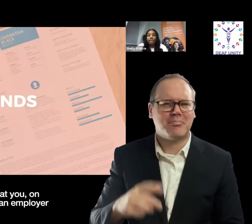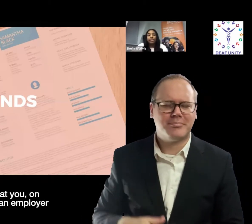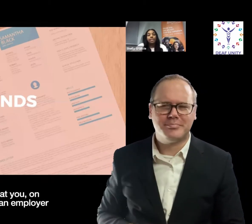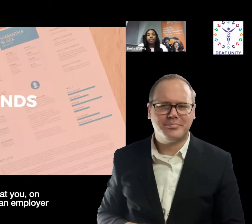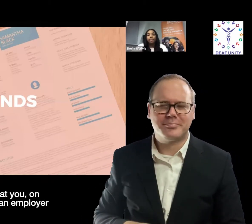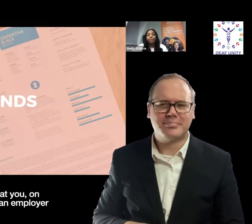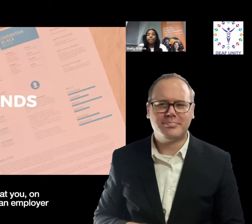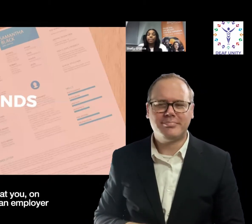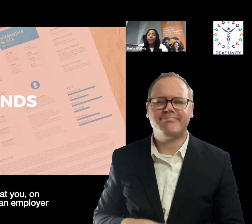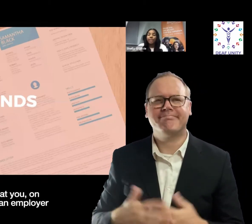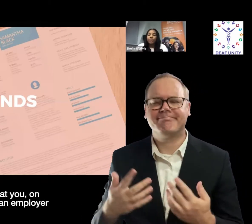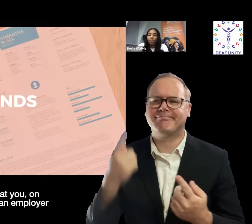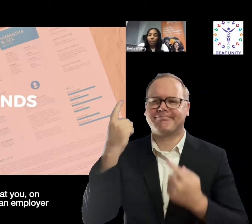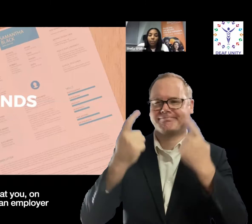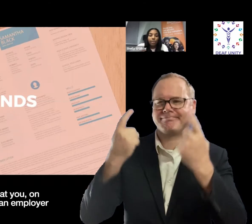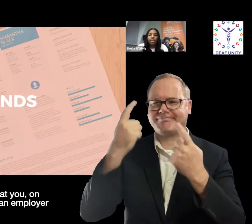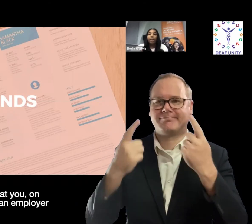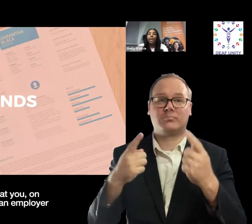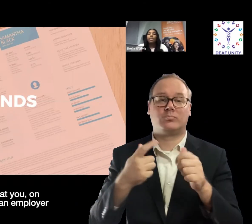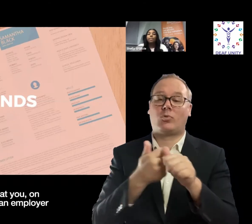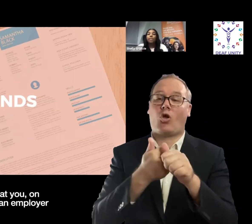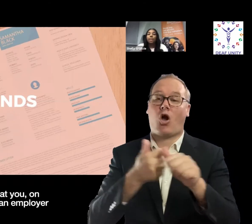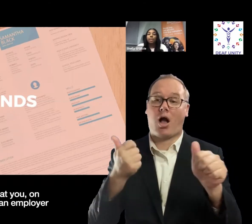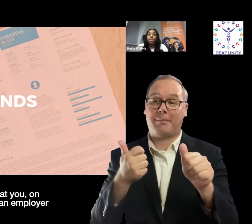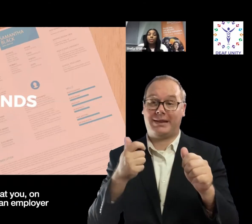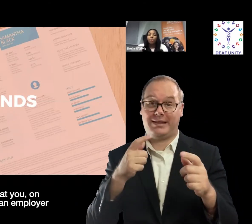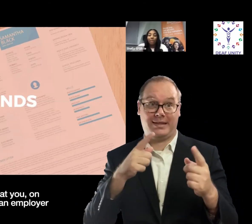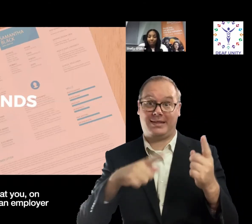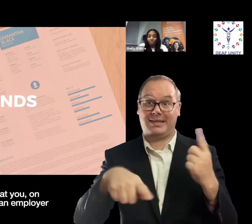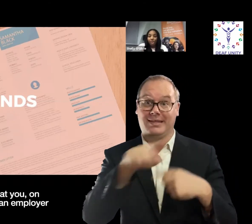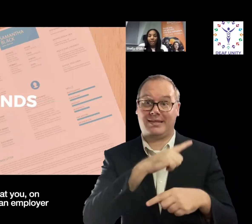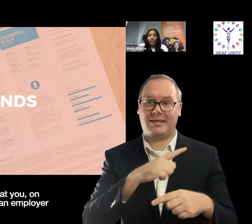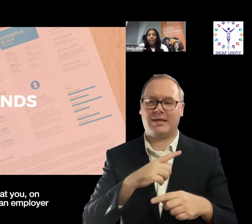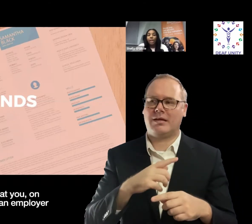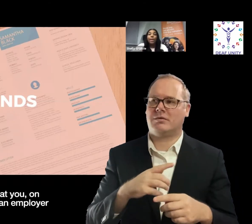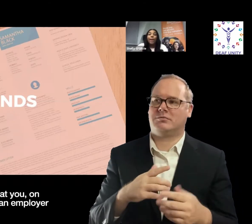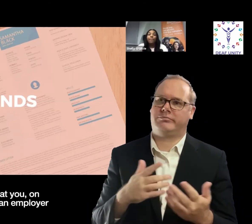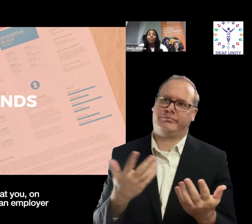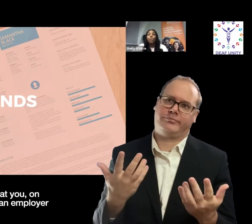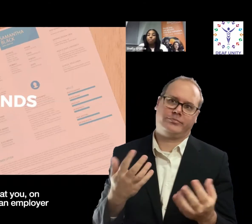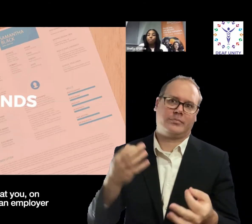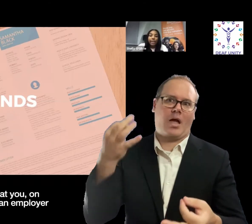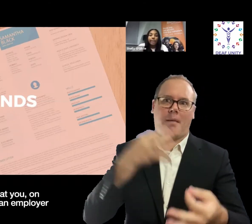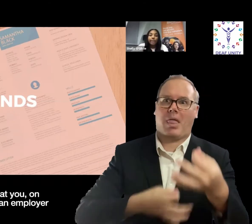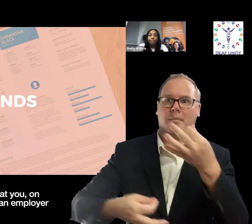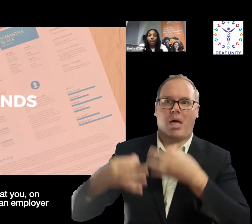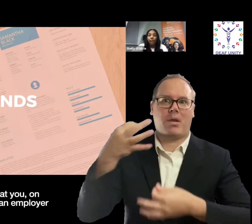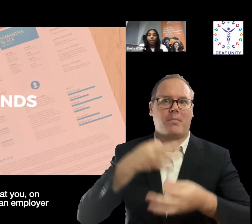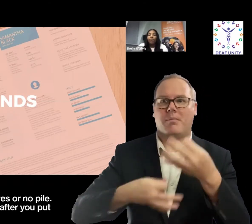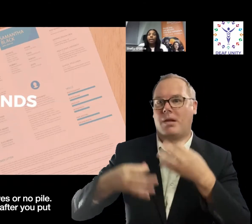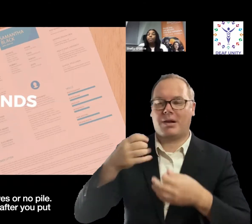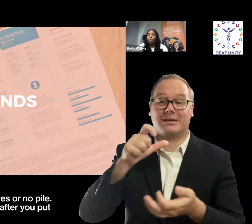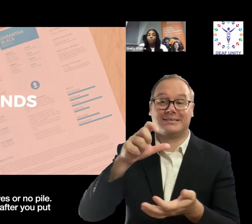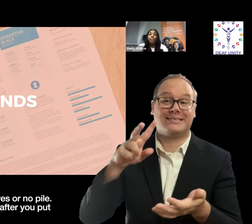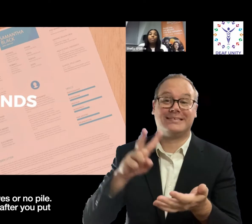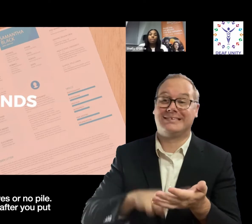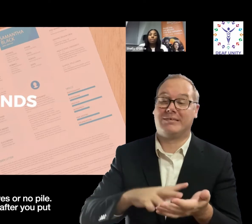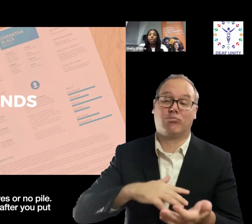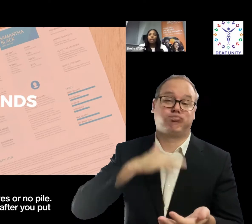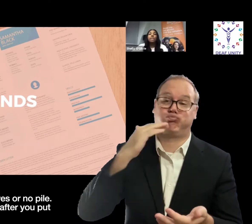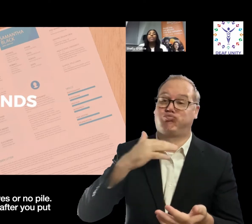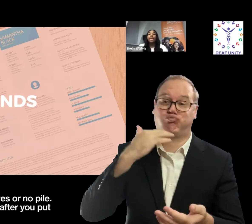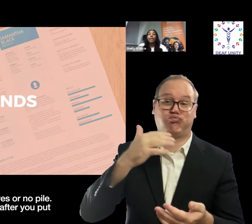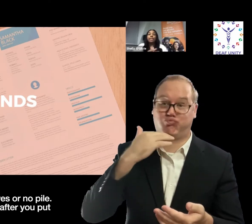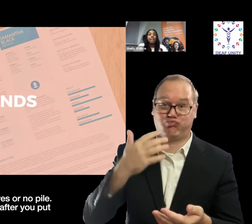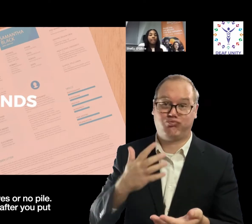6 seconds, that is all the time that you, on average, that you have to impress an employer before they move